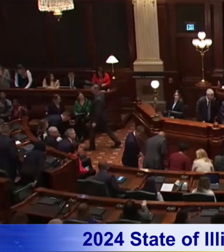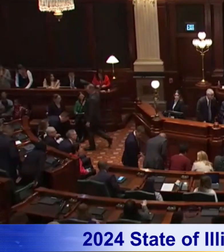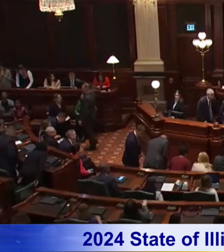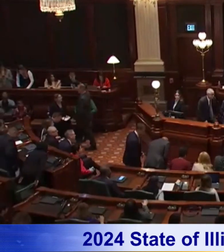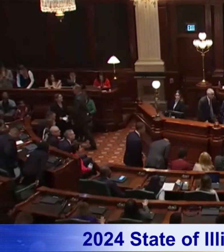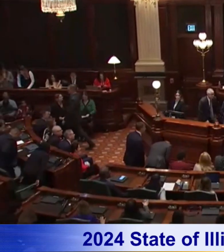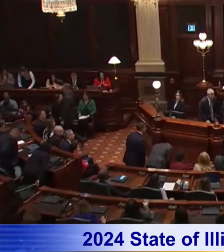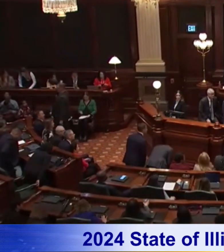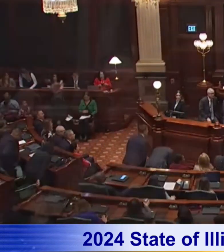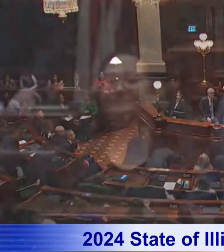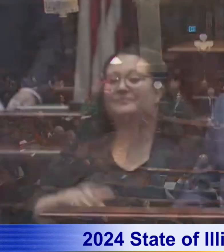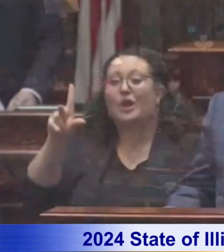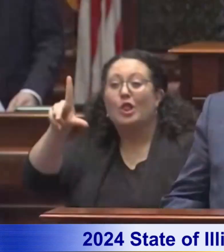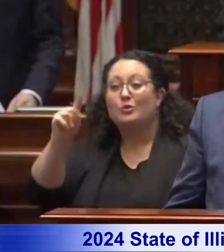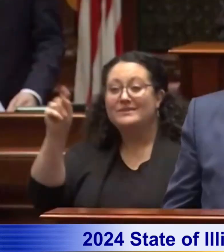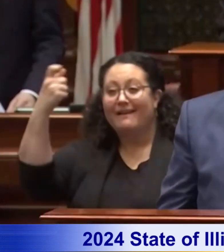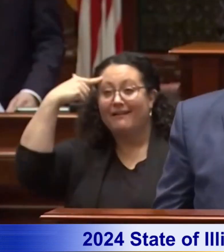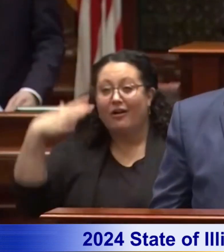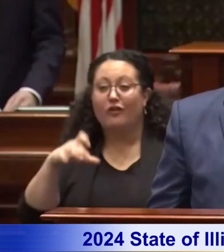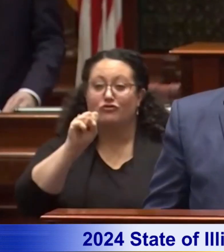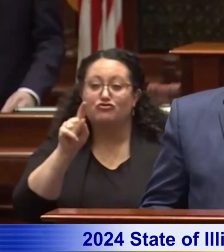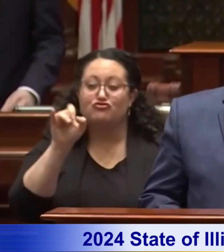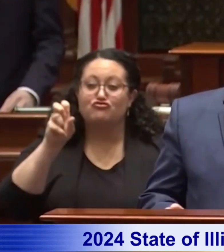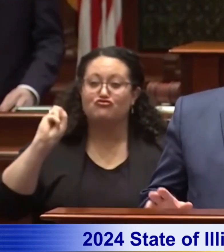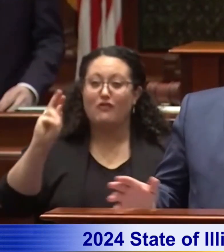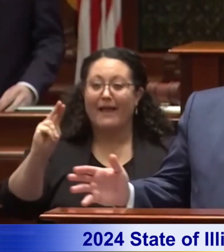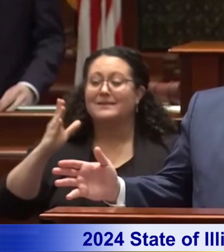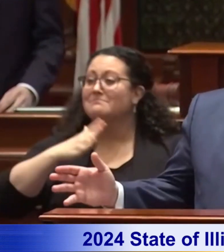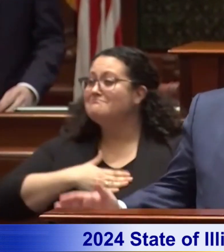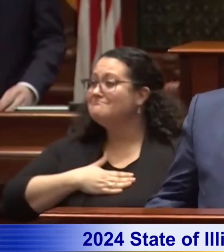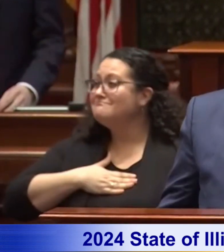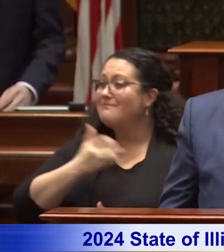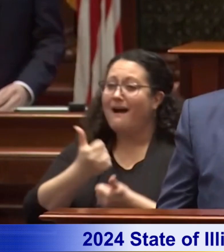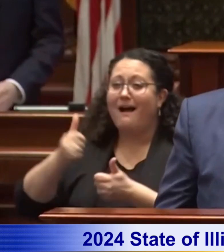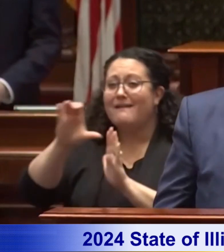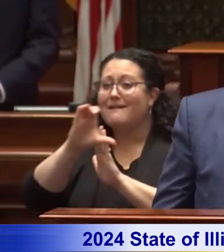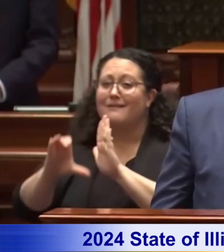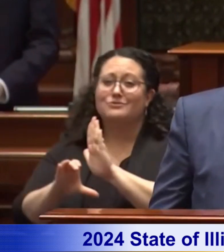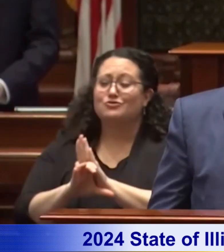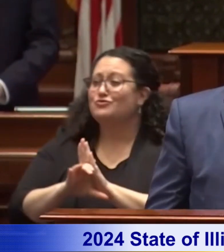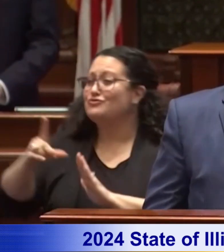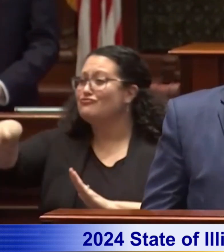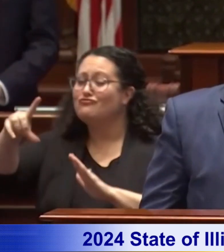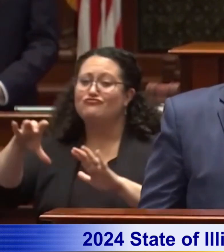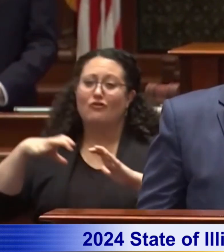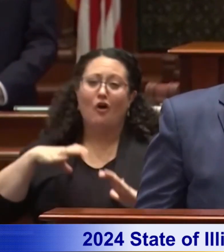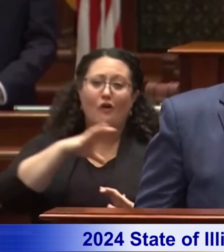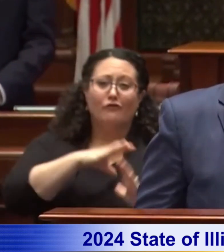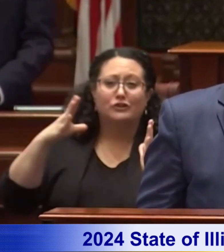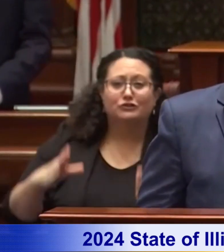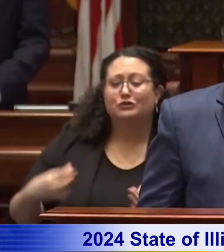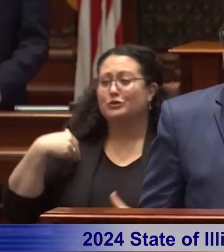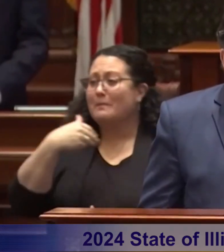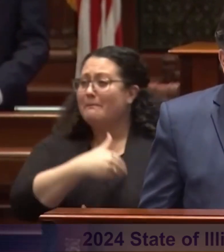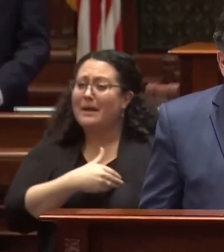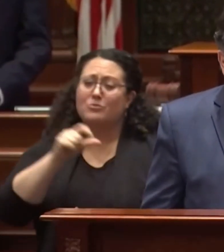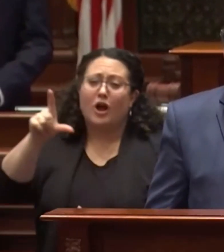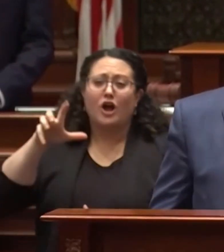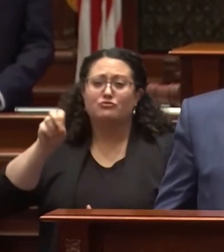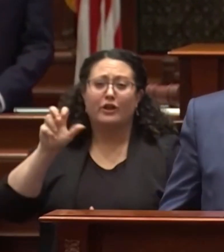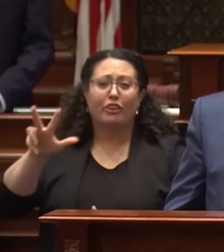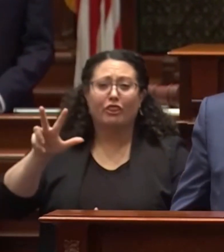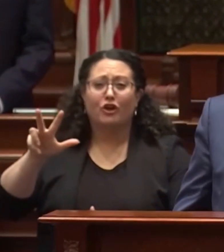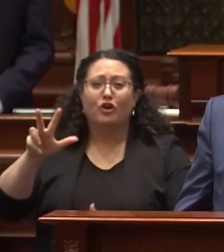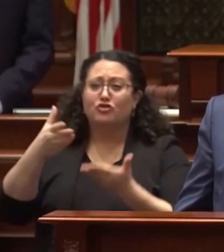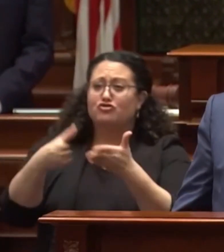President Harmon, Lieutenant Governor Stratton, my fellow constitutional officers, members of the